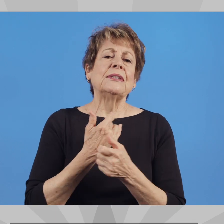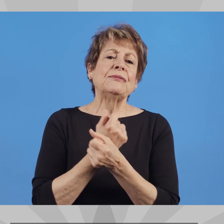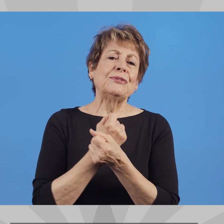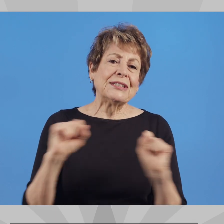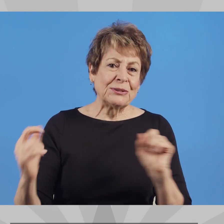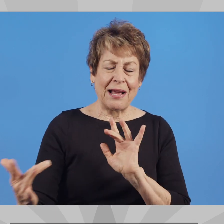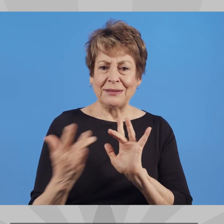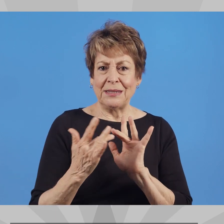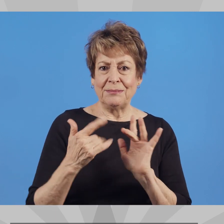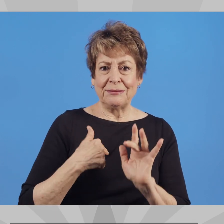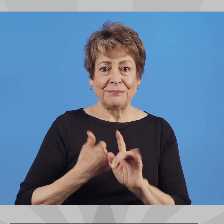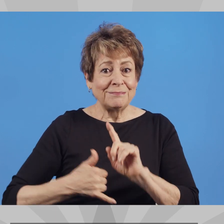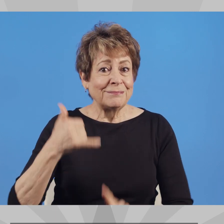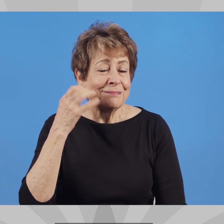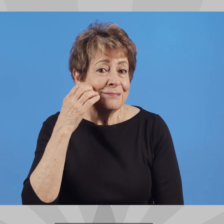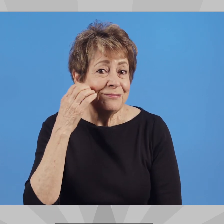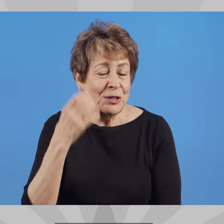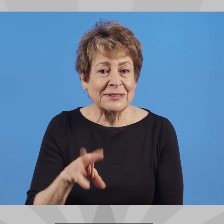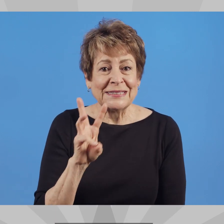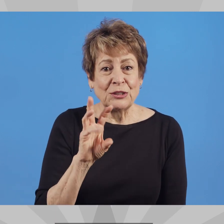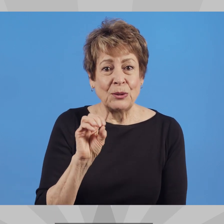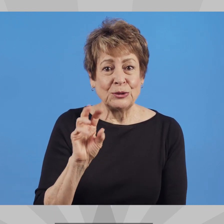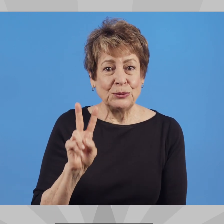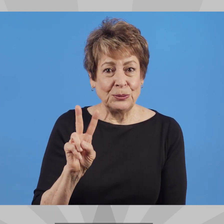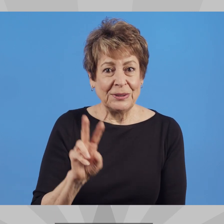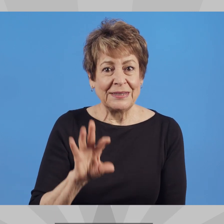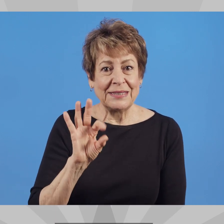please feel free to contact me at